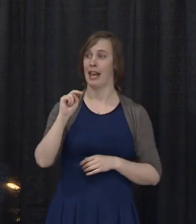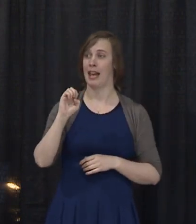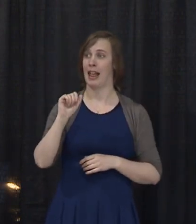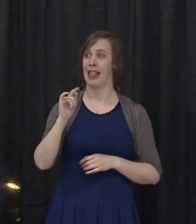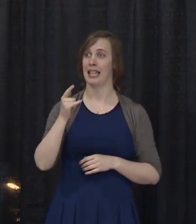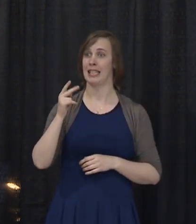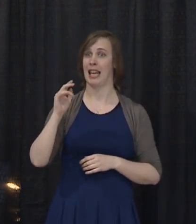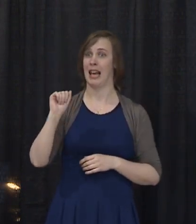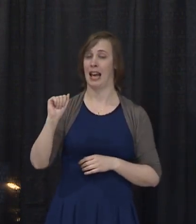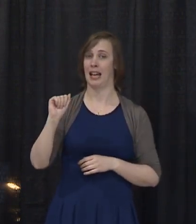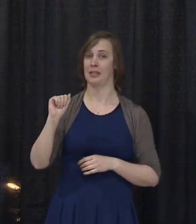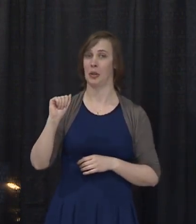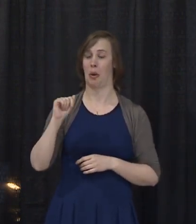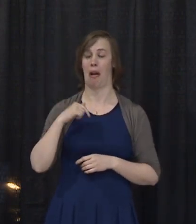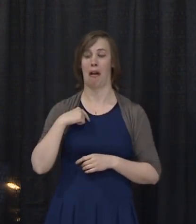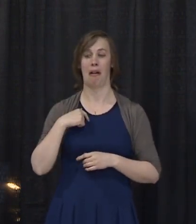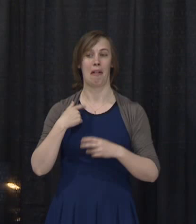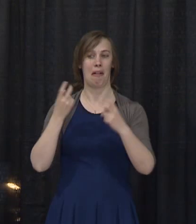times this year.